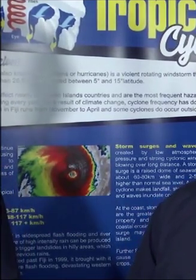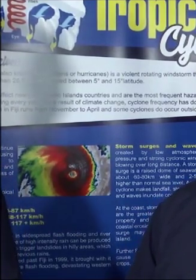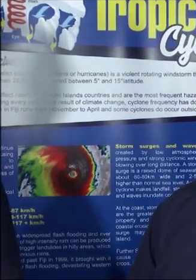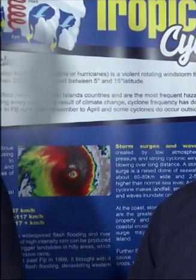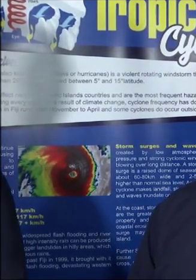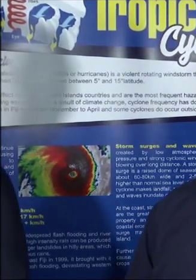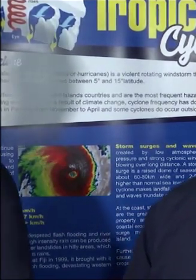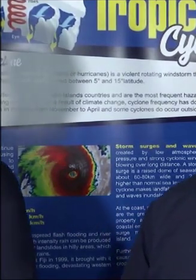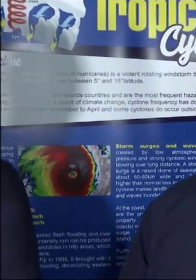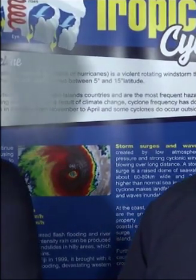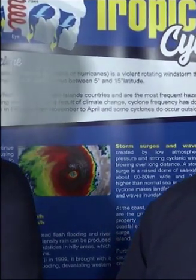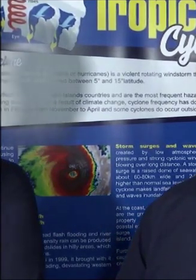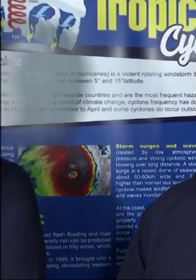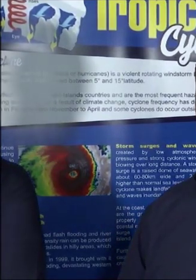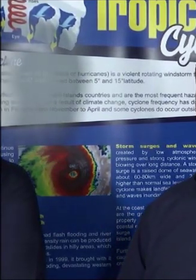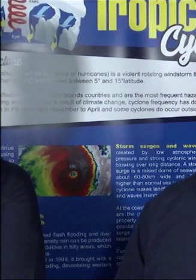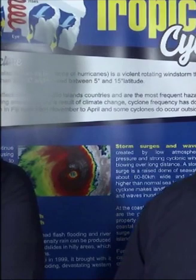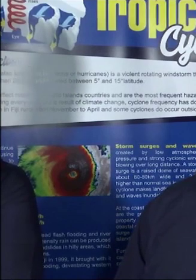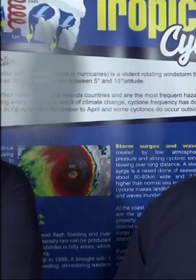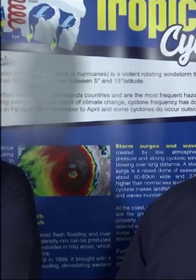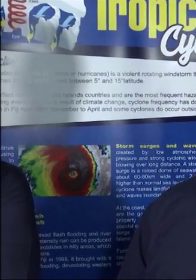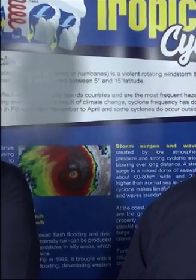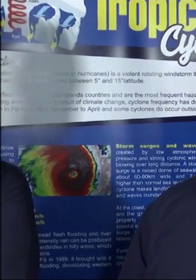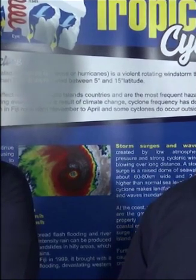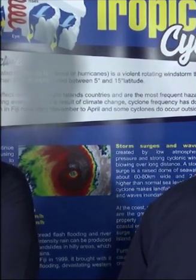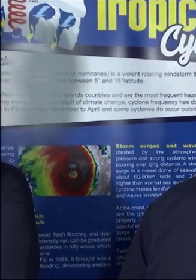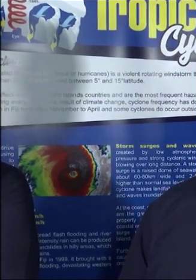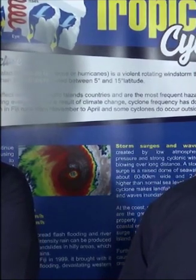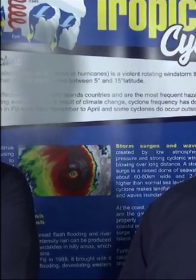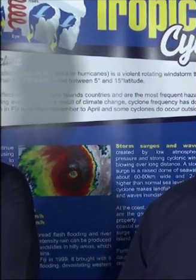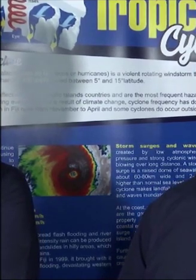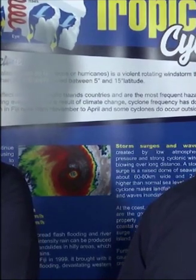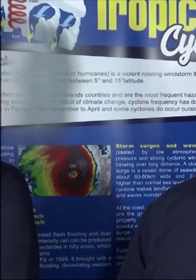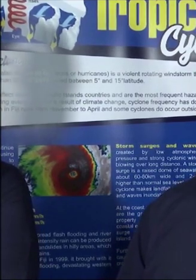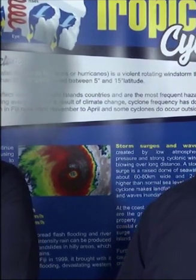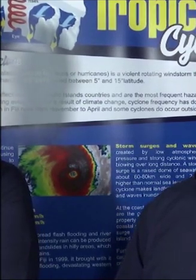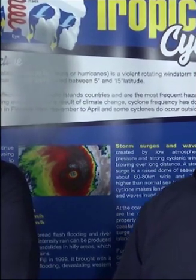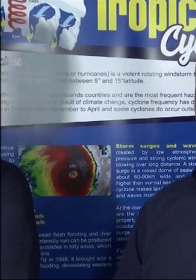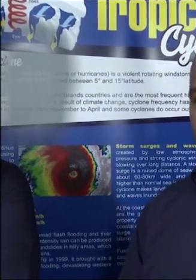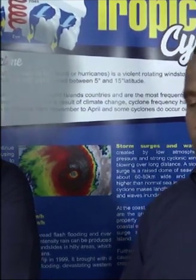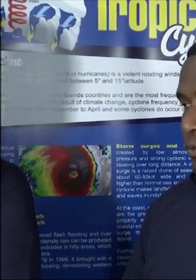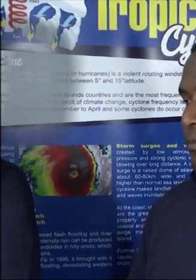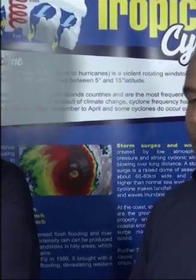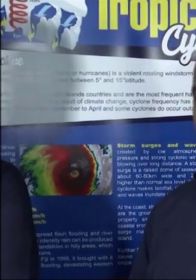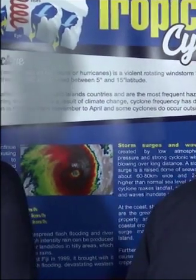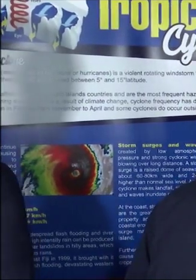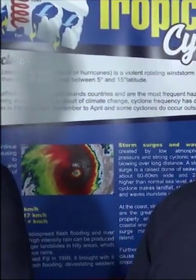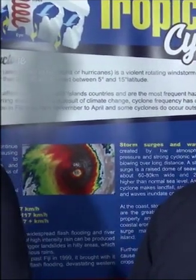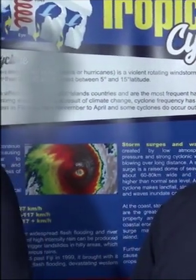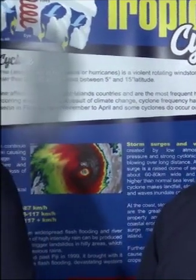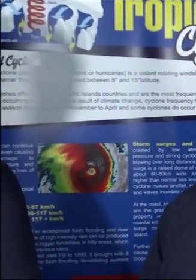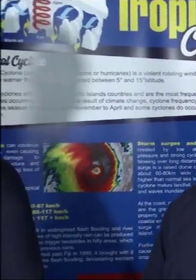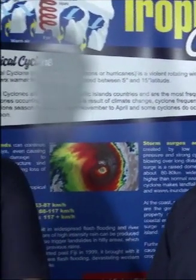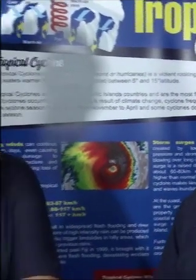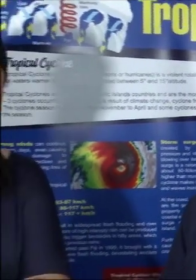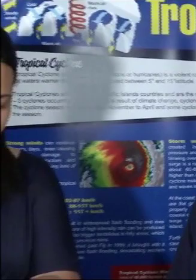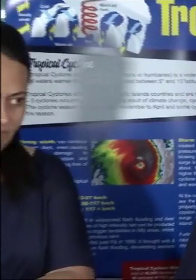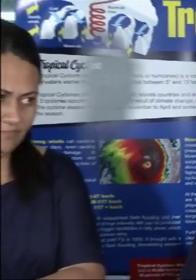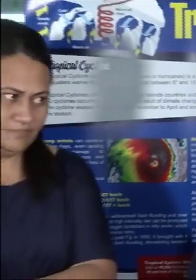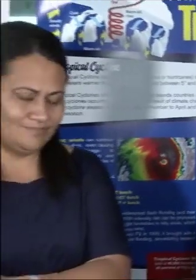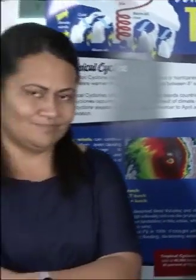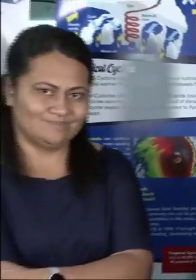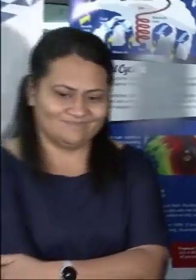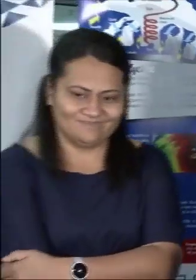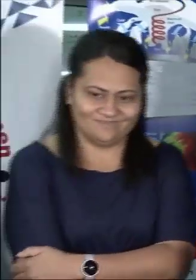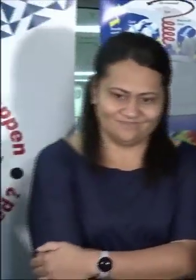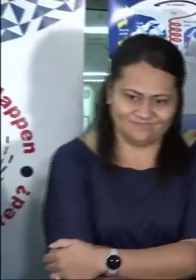get situation reports from areas that are on the projected path of Tino. But with me is the director of NDMO,